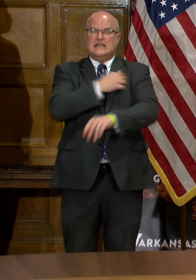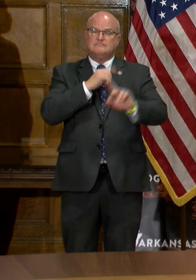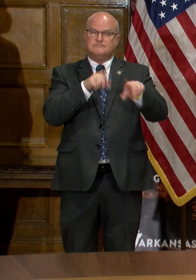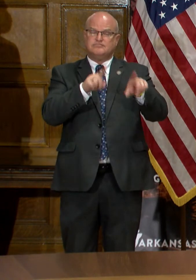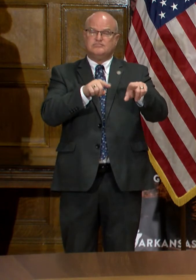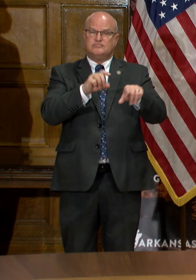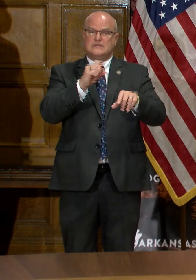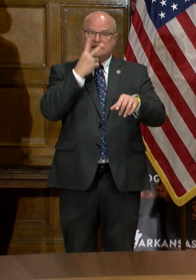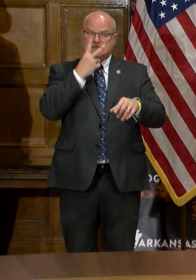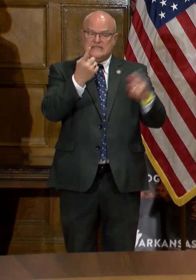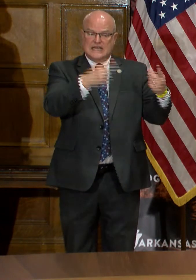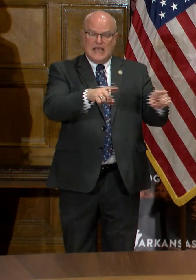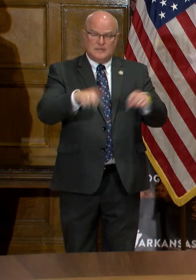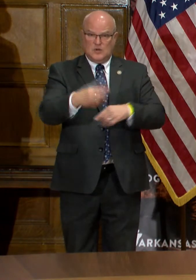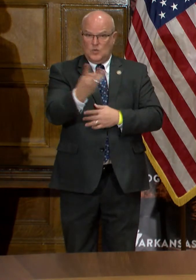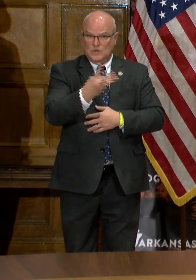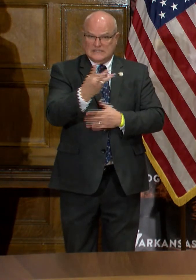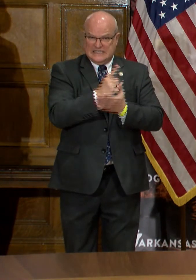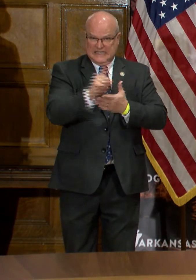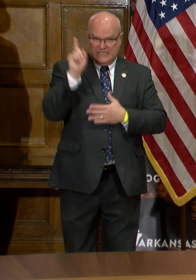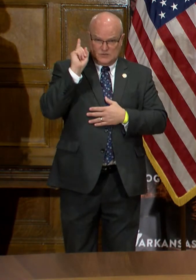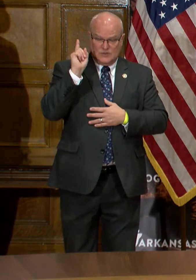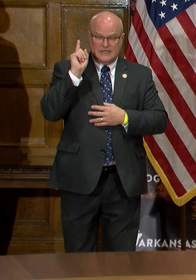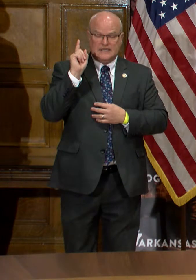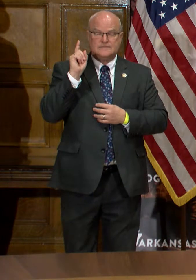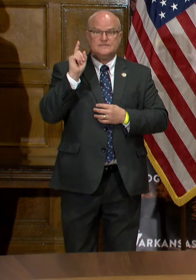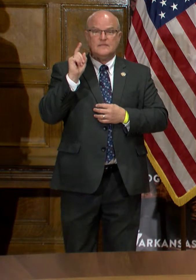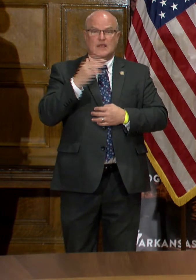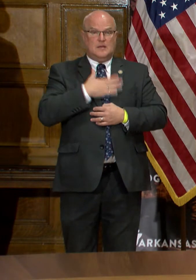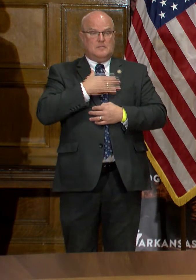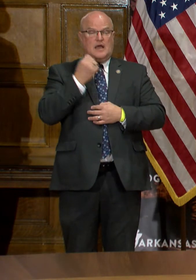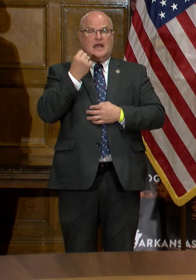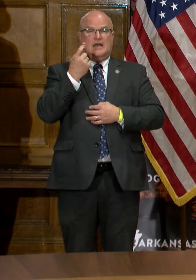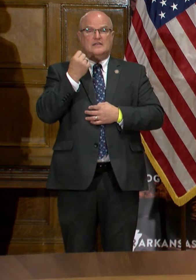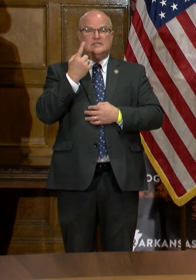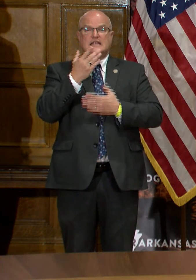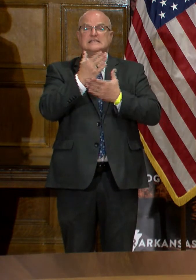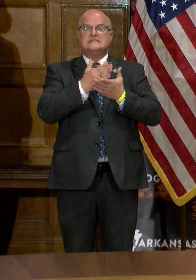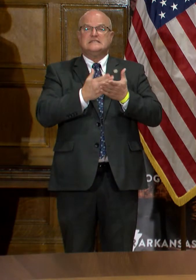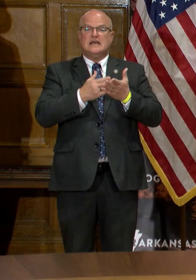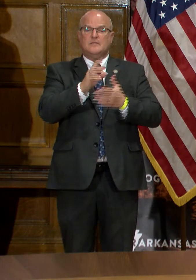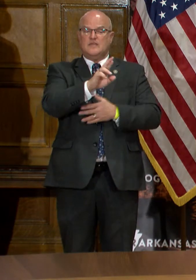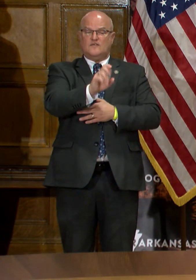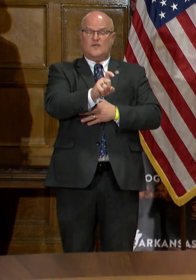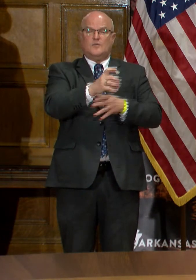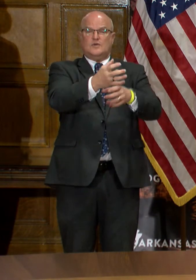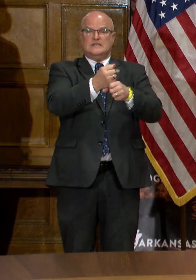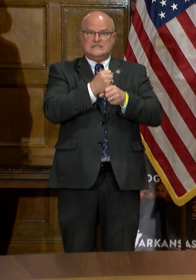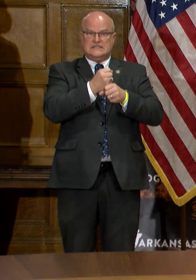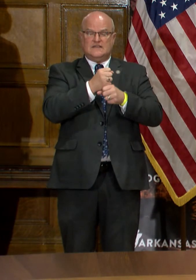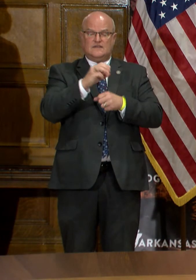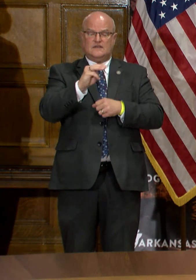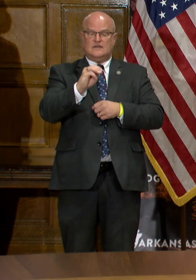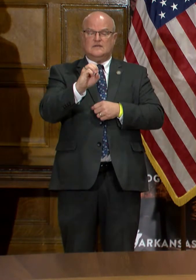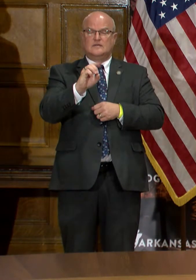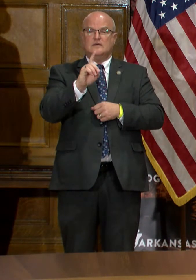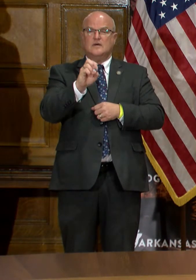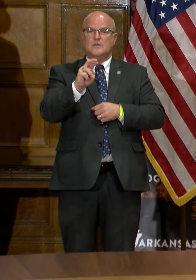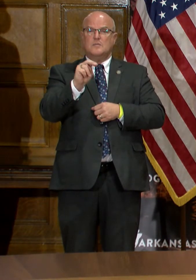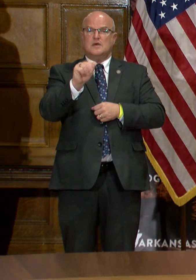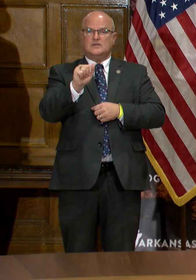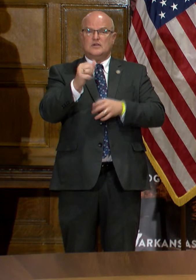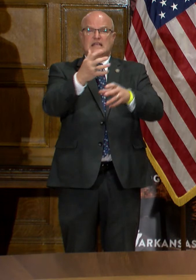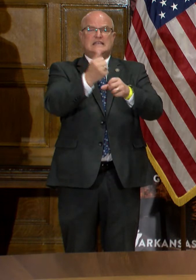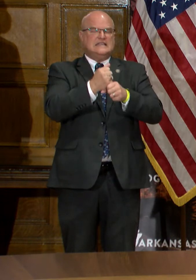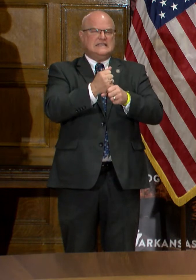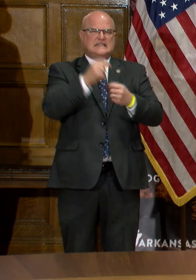attend on site and see that happening on Wednesday of last week. It's my understanding, though, that some of the pharmacies receiving Moderna vaccines didn't get